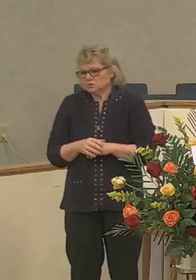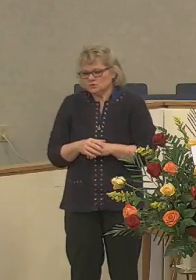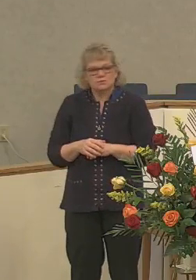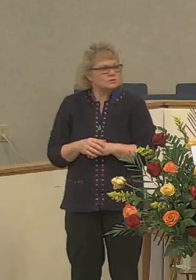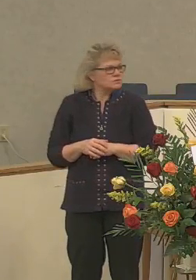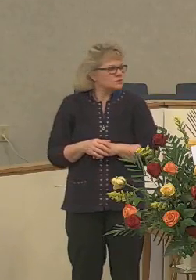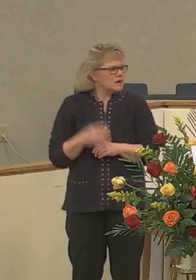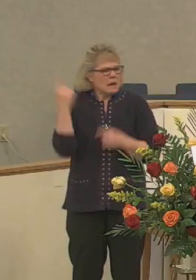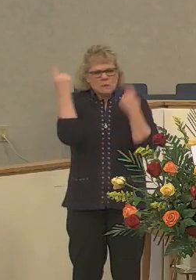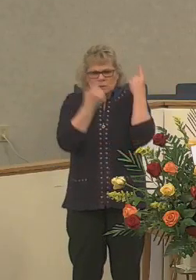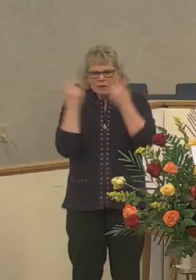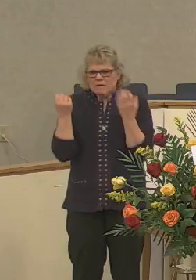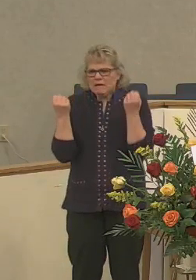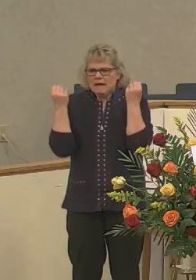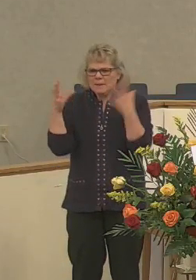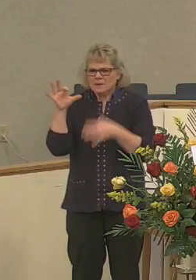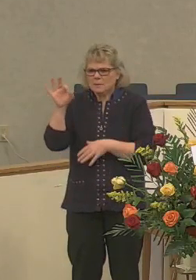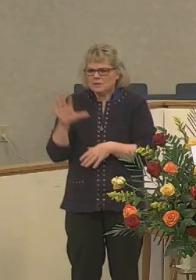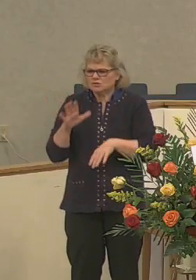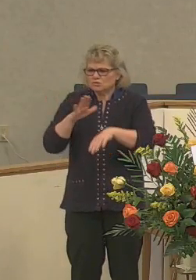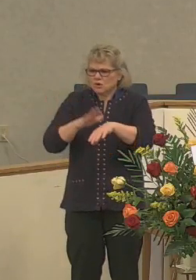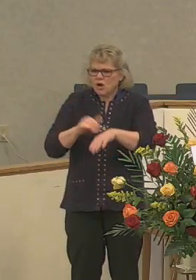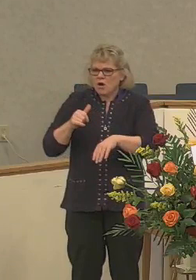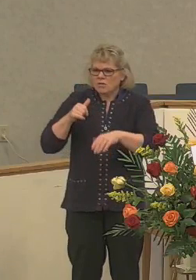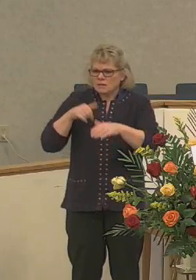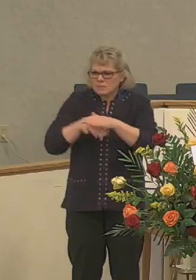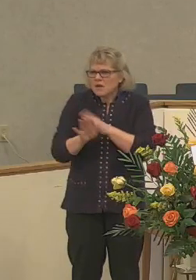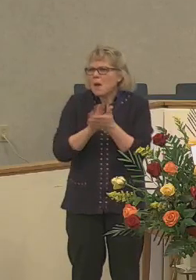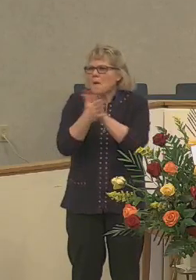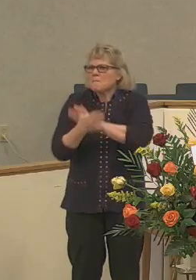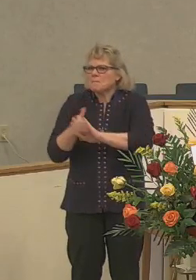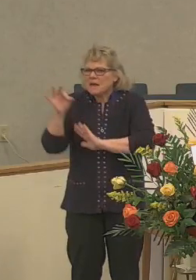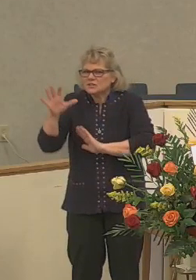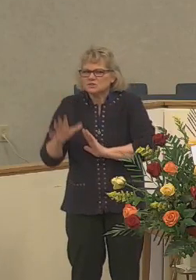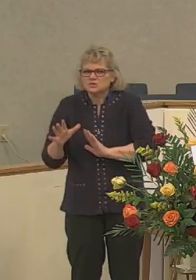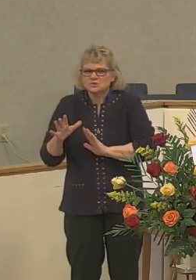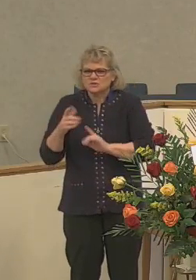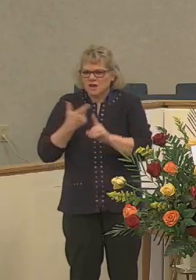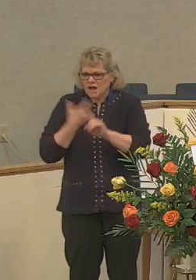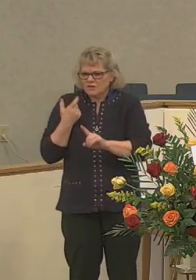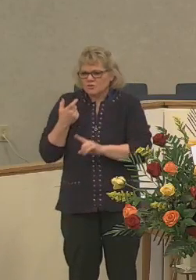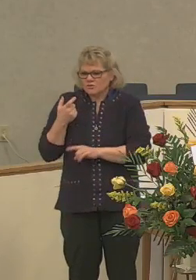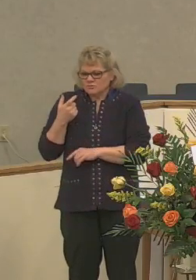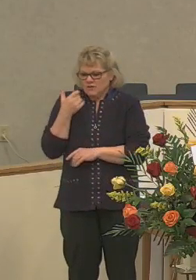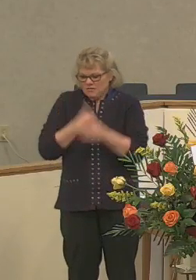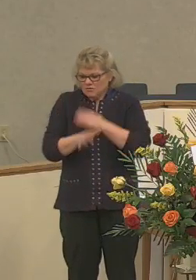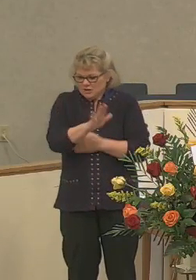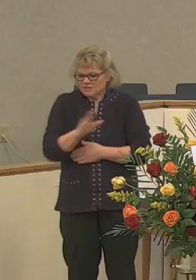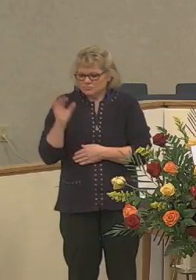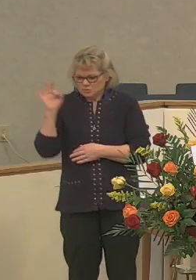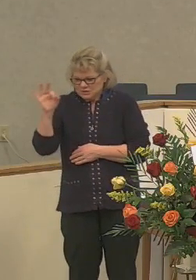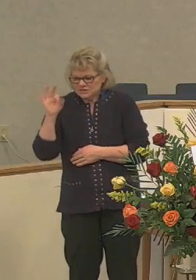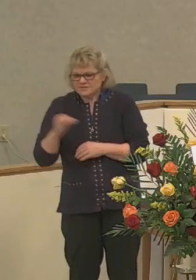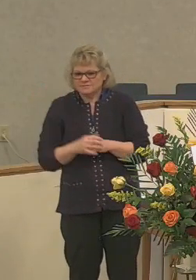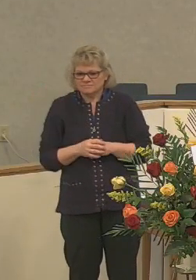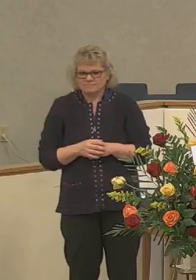I wonder how many preachers were called into the ministry under Marion Wojnarowski's preaching and